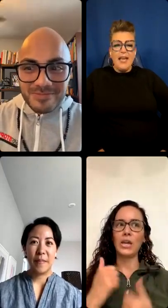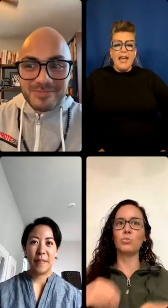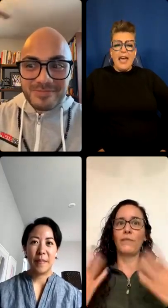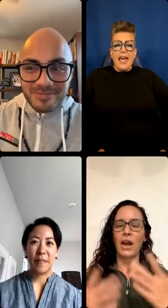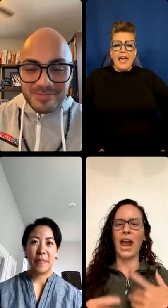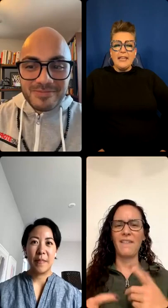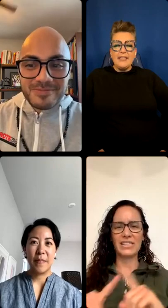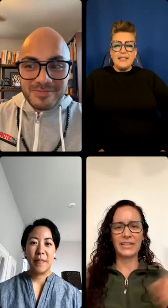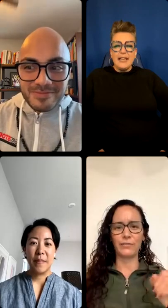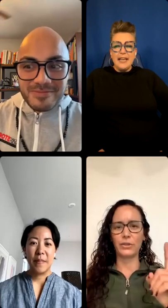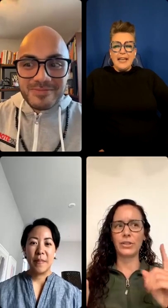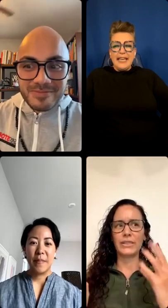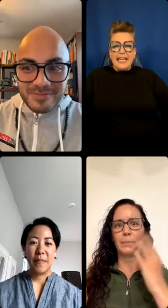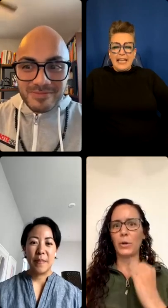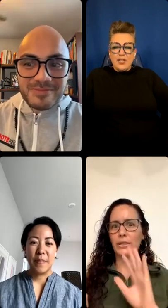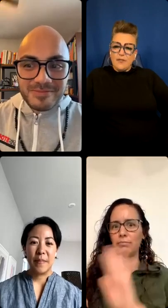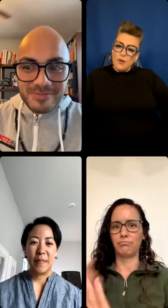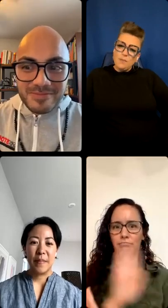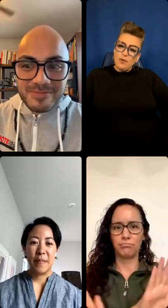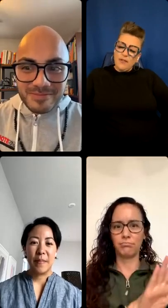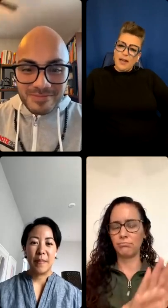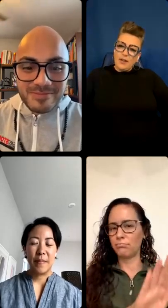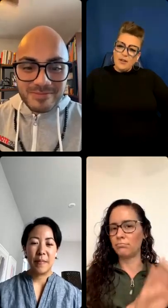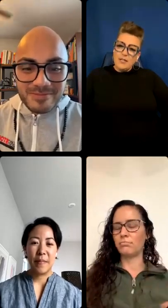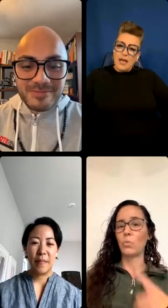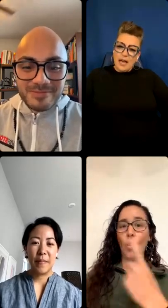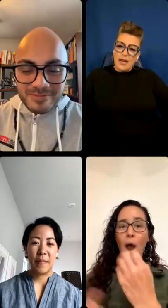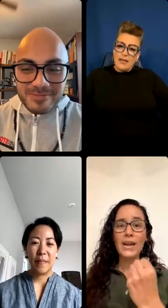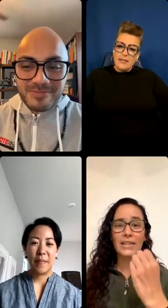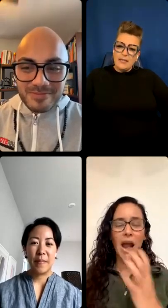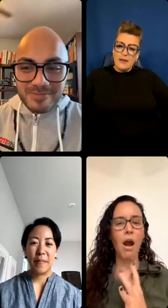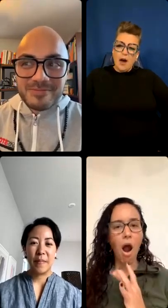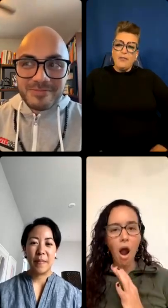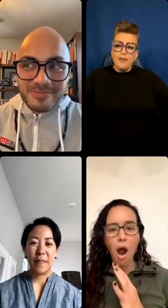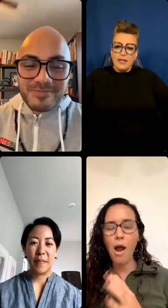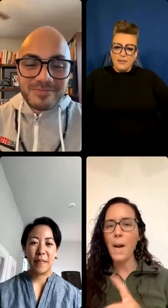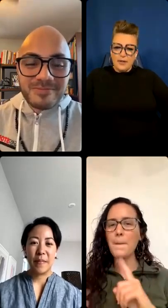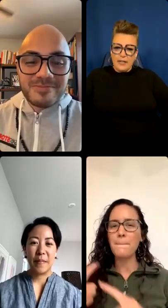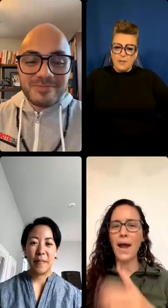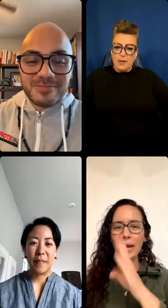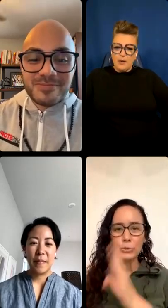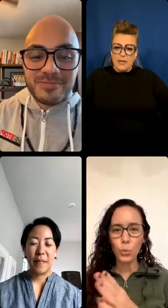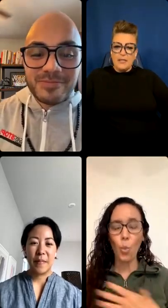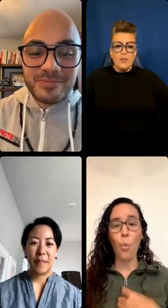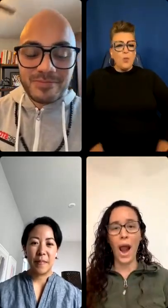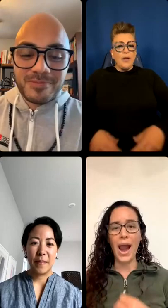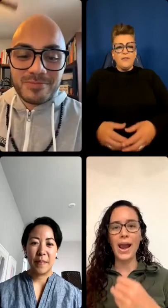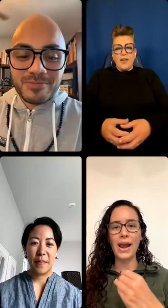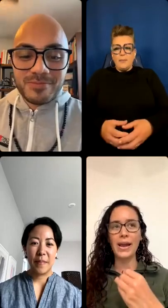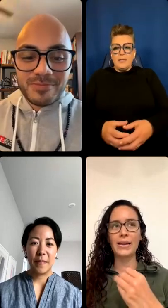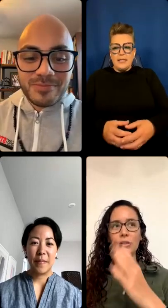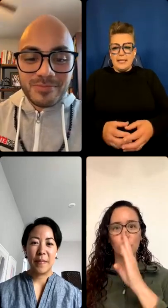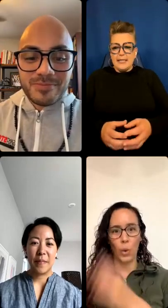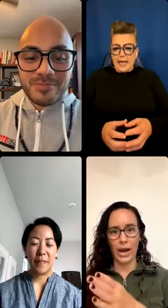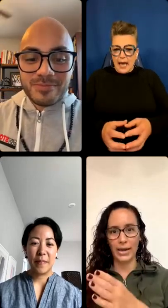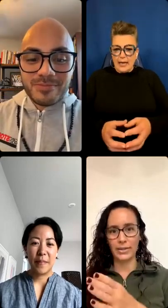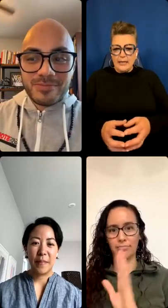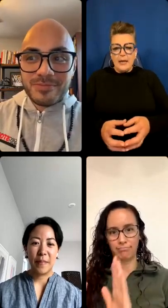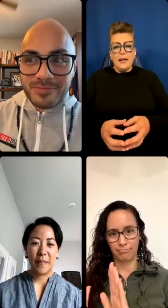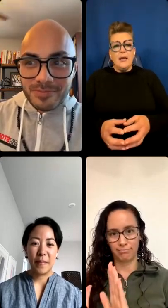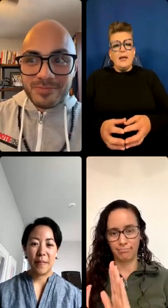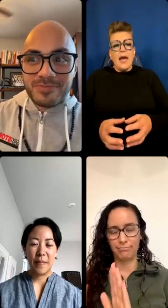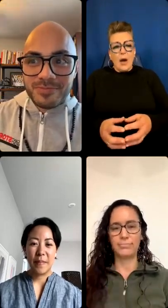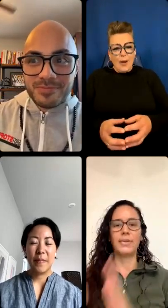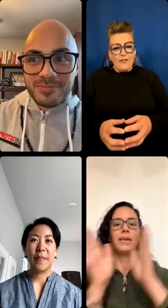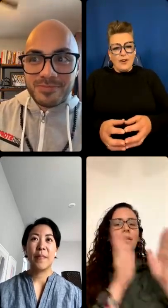providers, and each of those providers has offered a different experience. One of them did